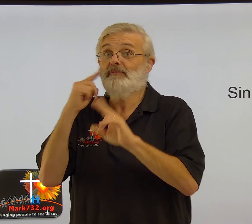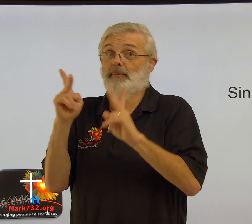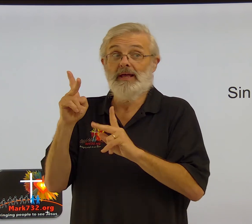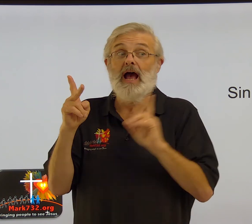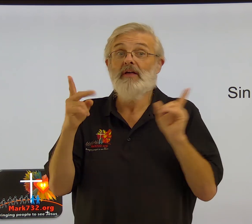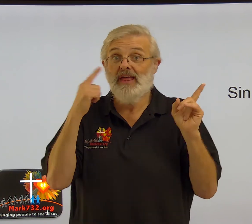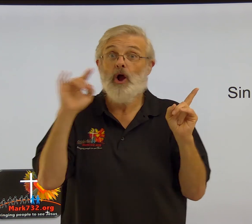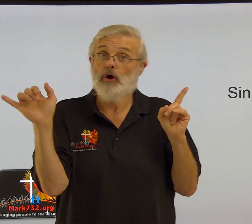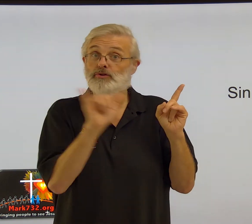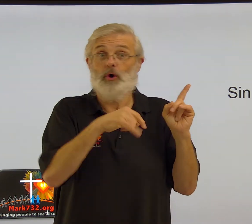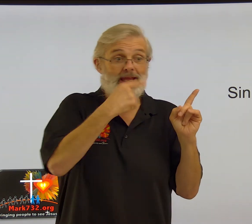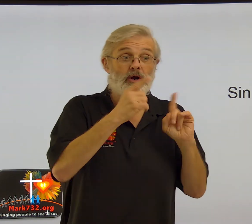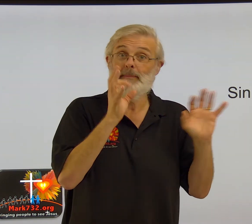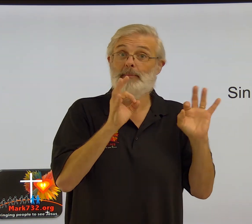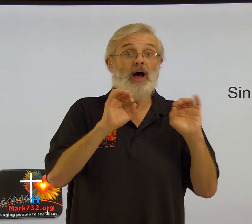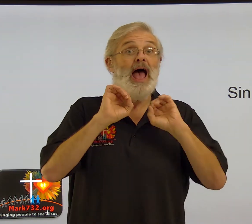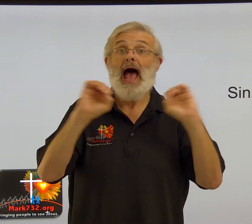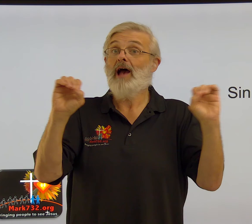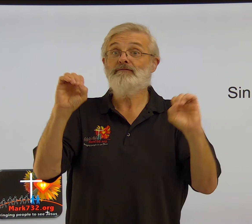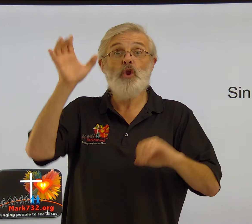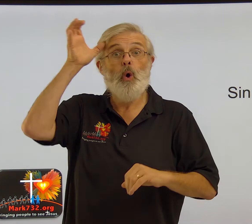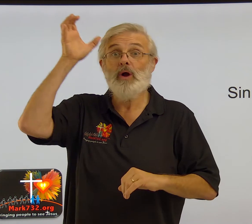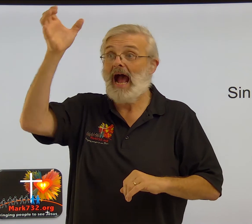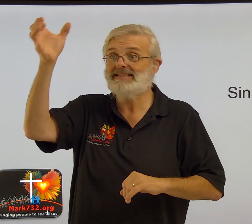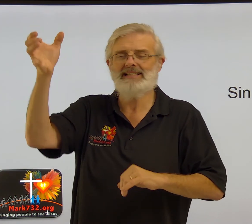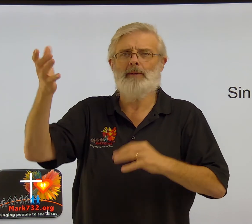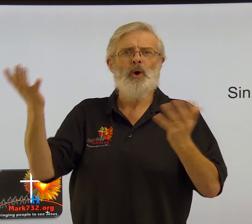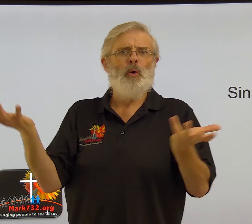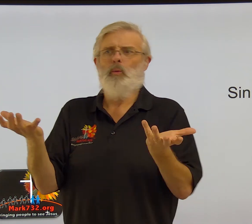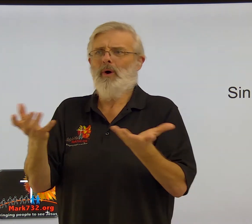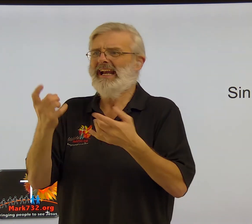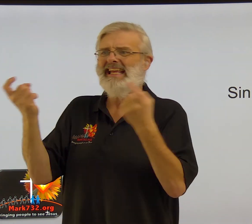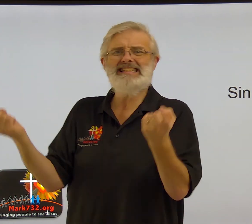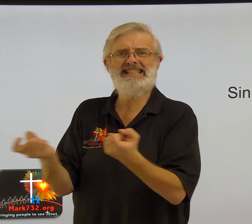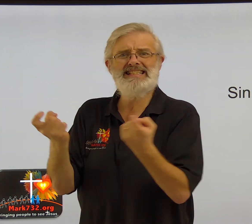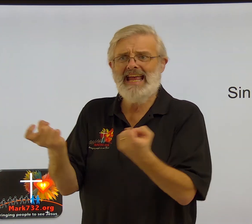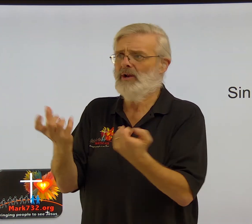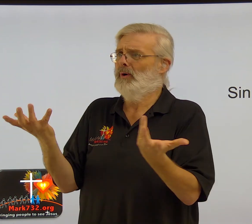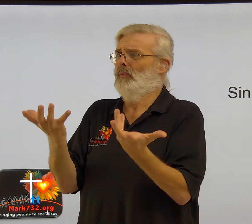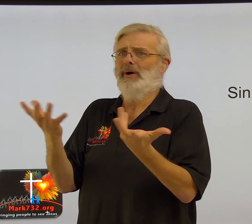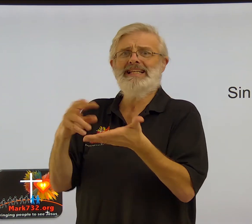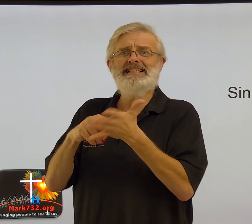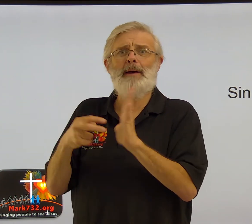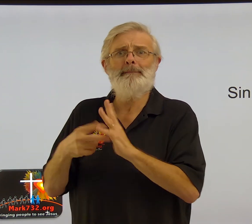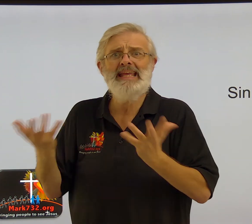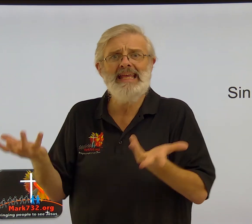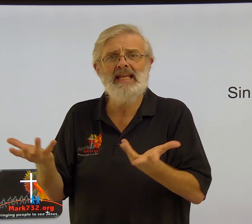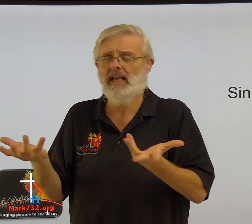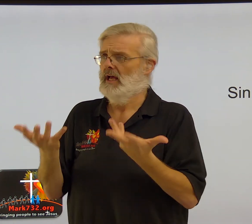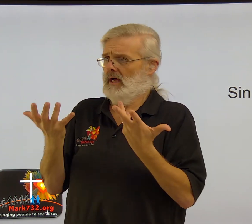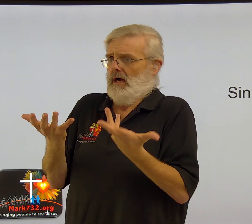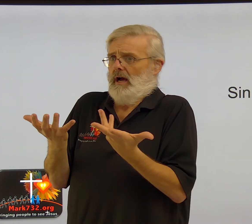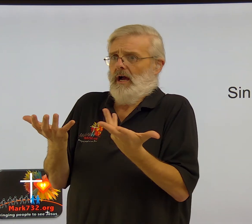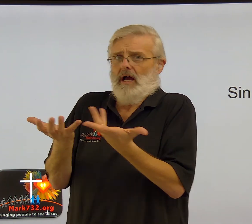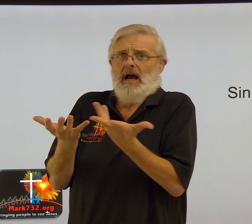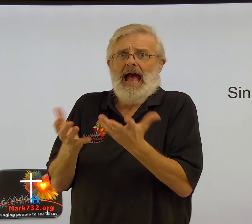and I think also hearing people, have no concept. What is sin? What does that mean? How do